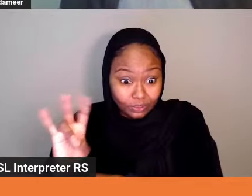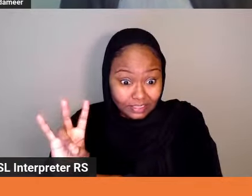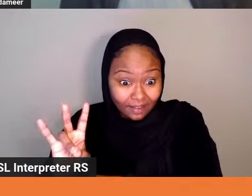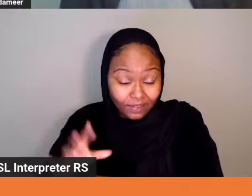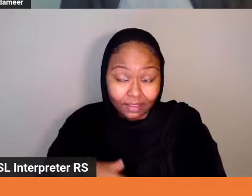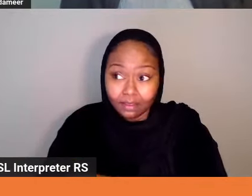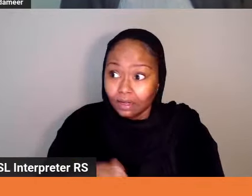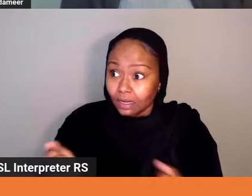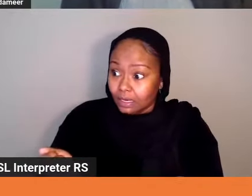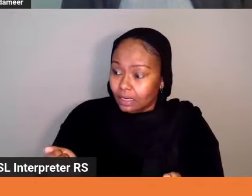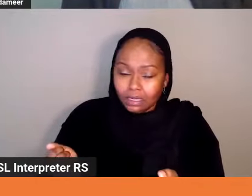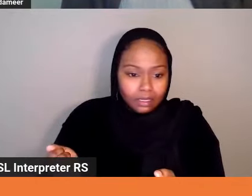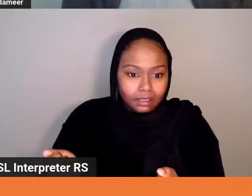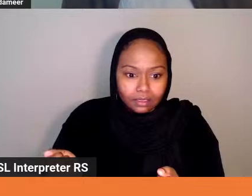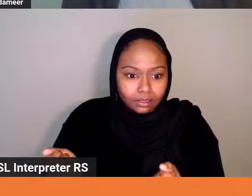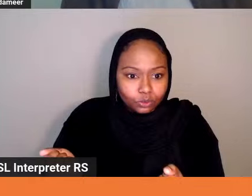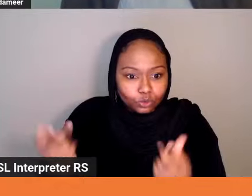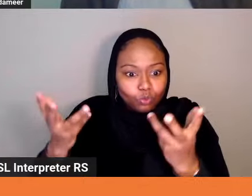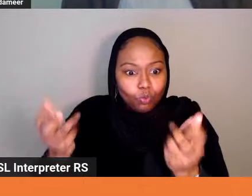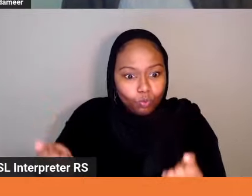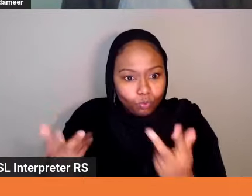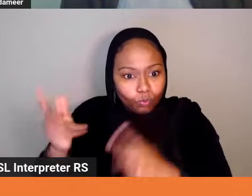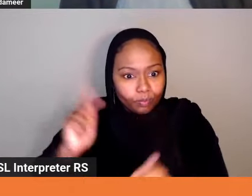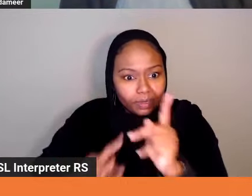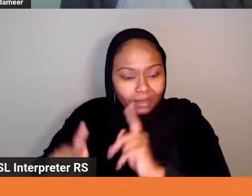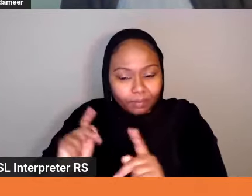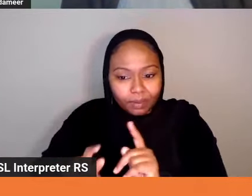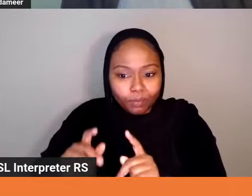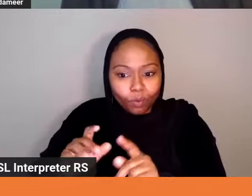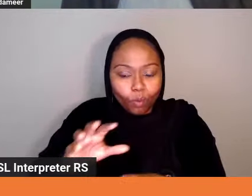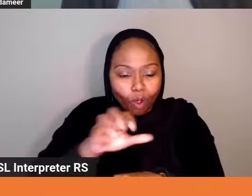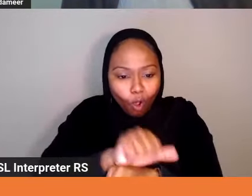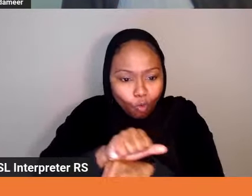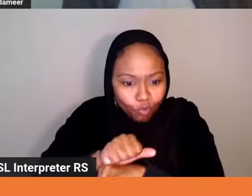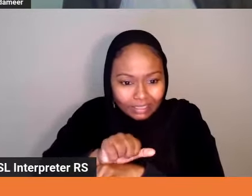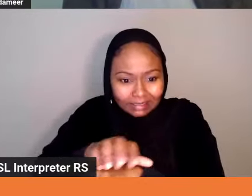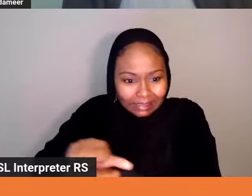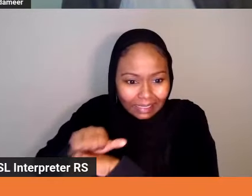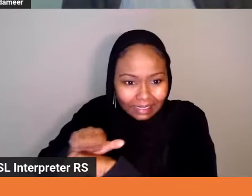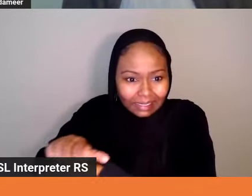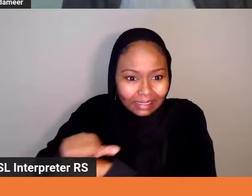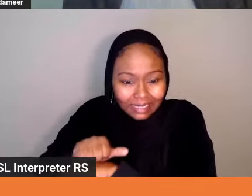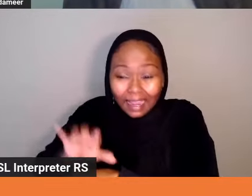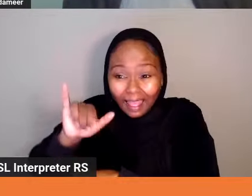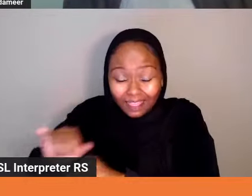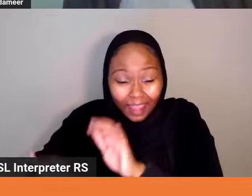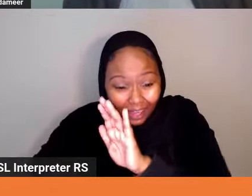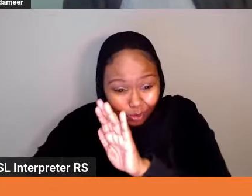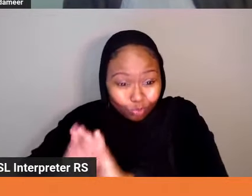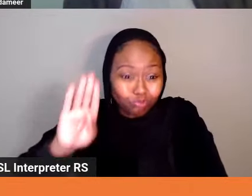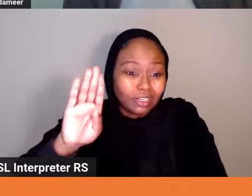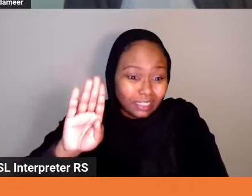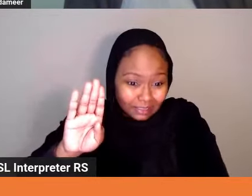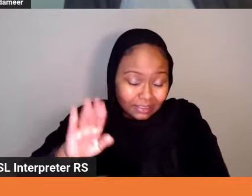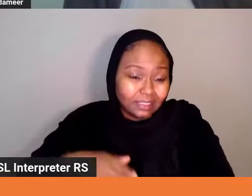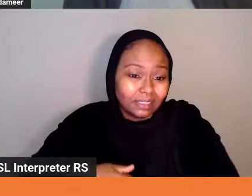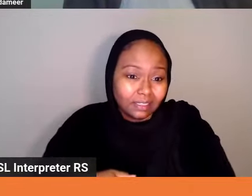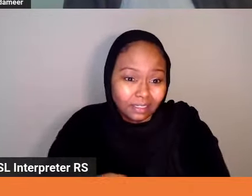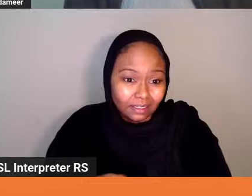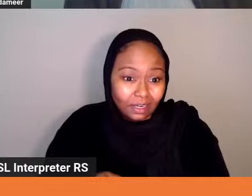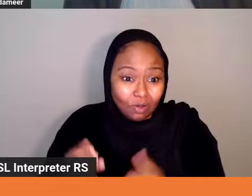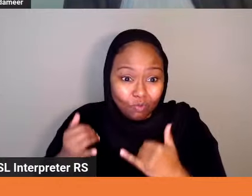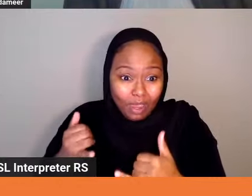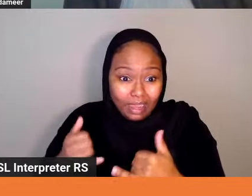arrests and the number of the Palestinian detainees increased in a very, very sharp way. Currently, we